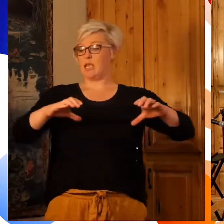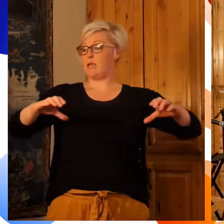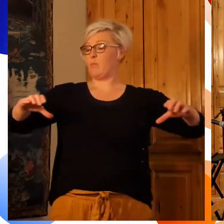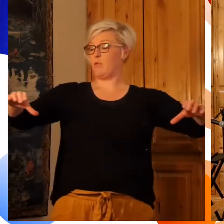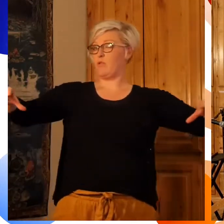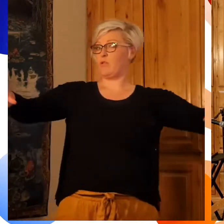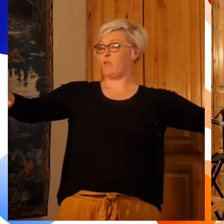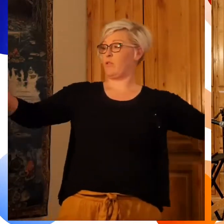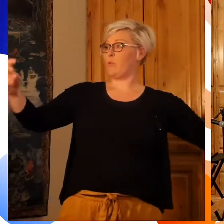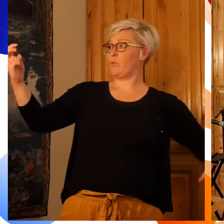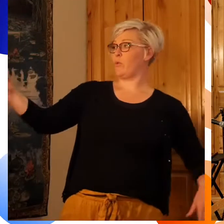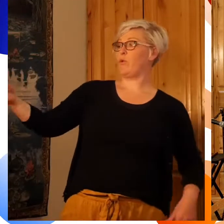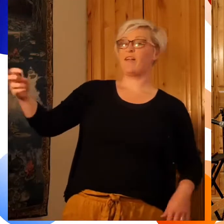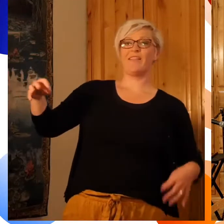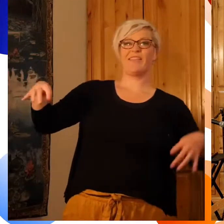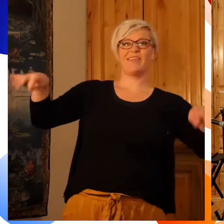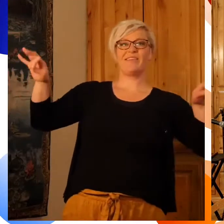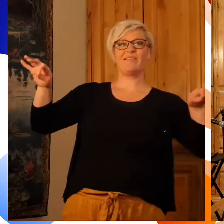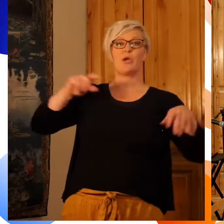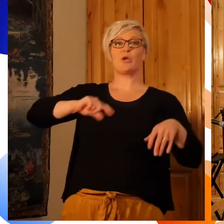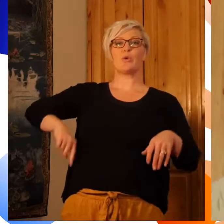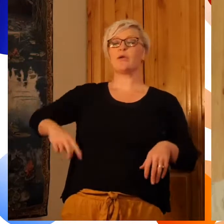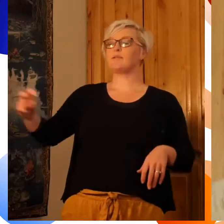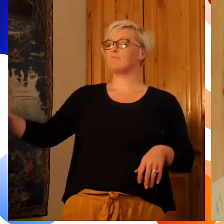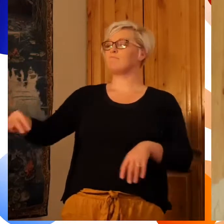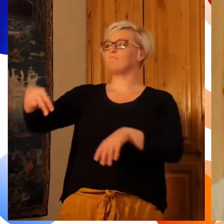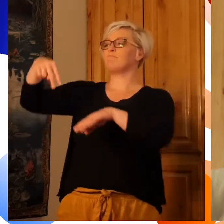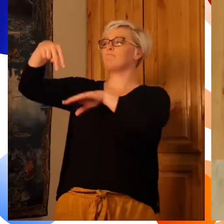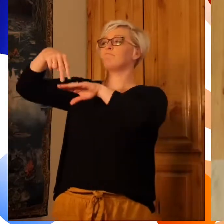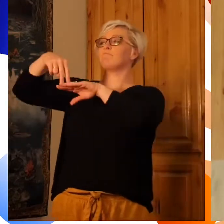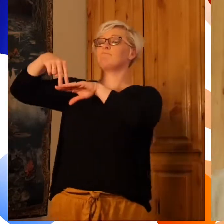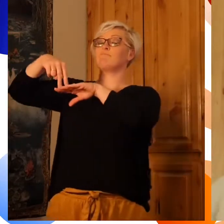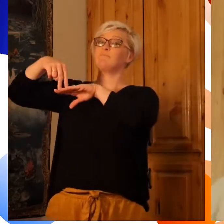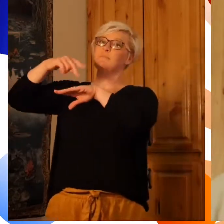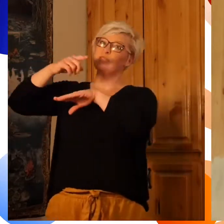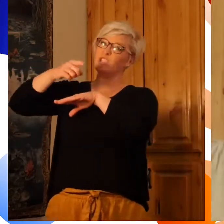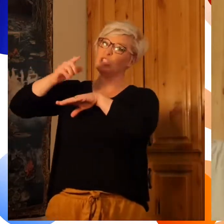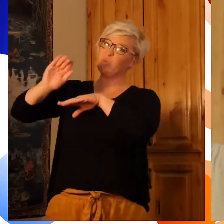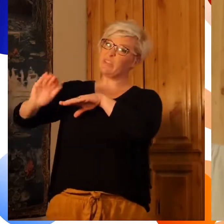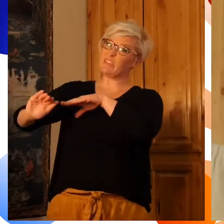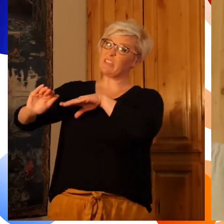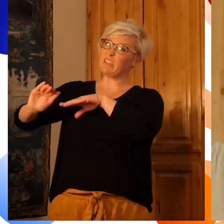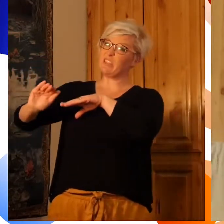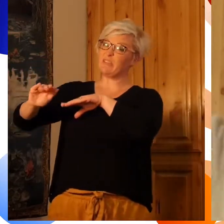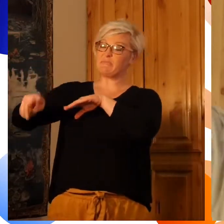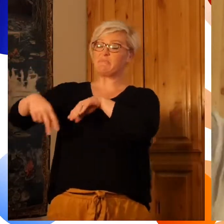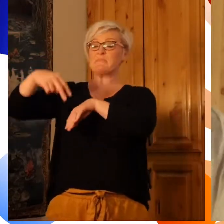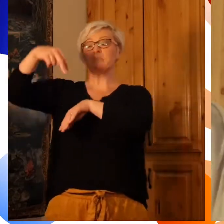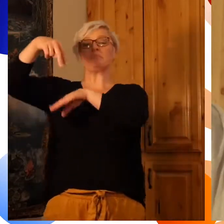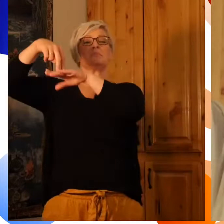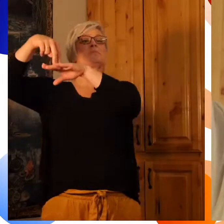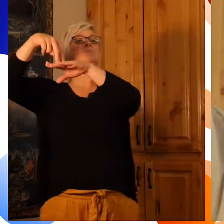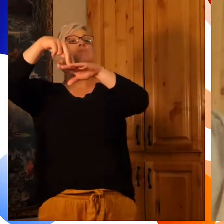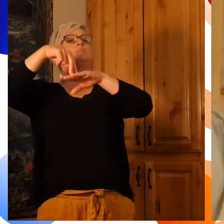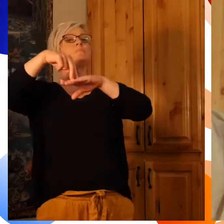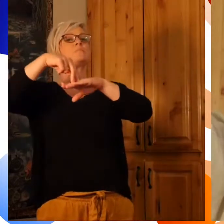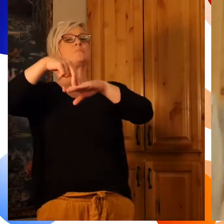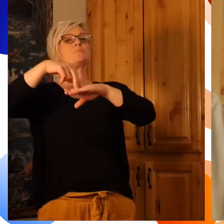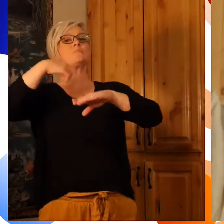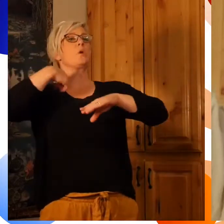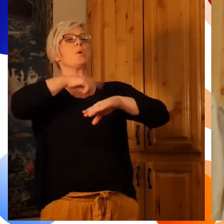up and stood on the chair, for she was little to be seen, right? And she said, "We shall bring forth